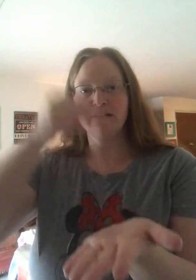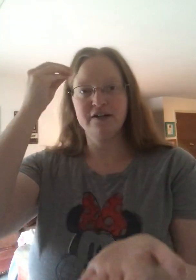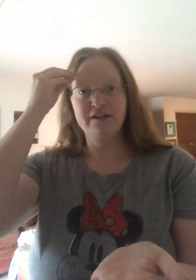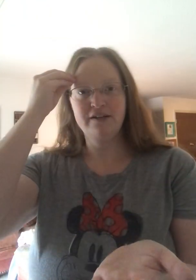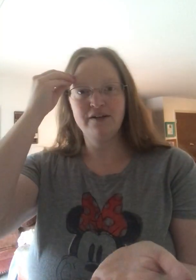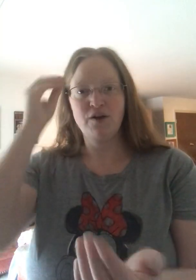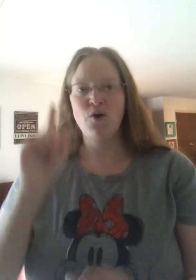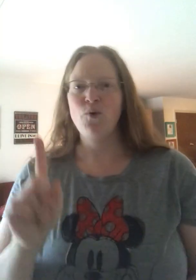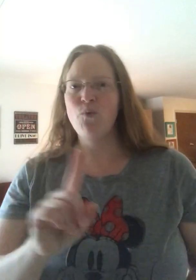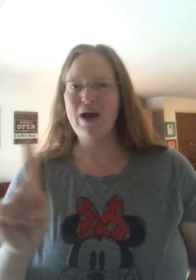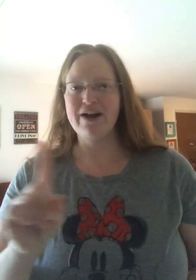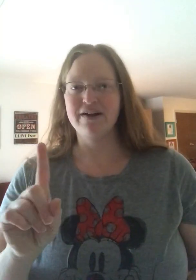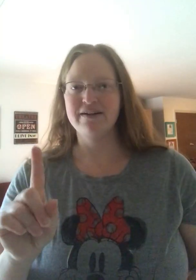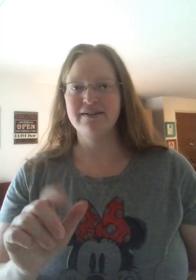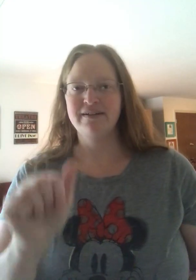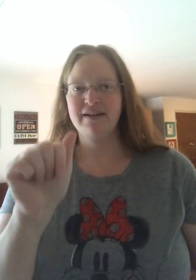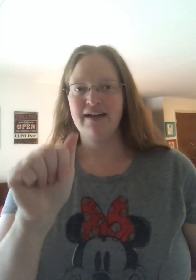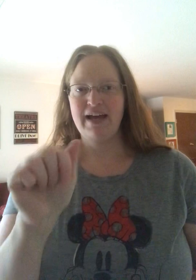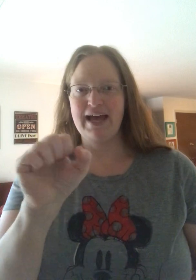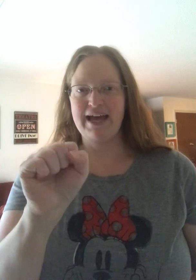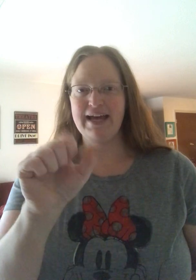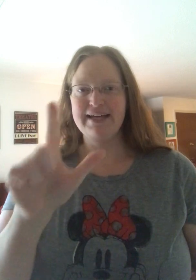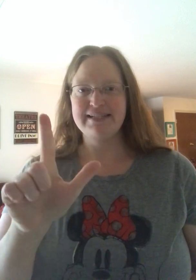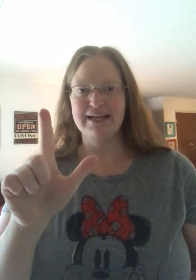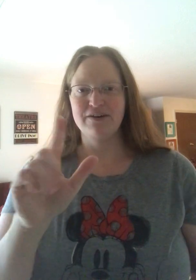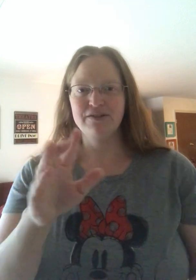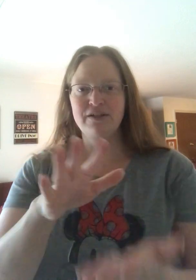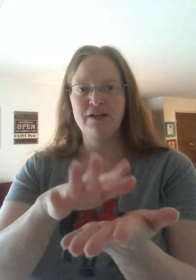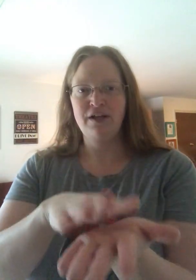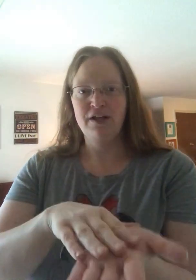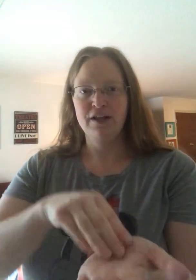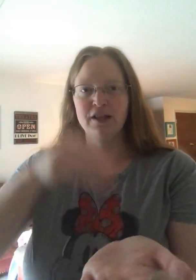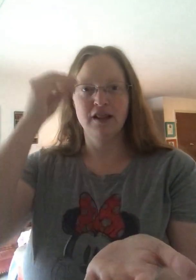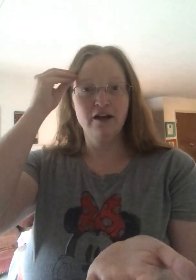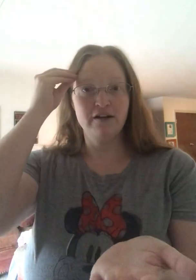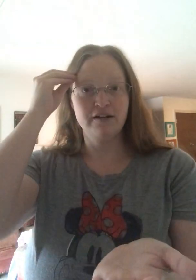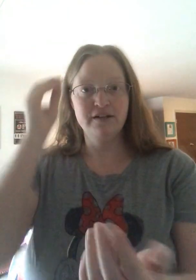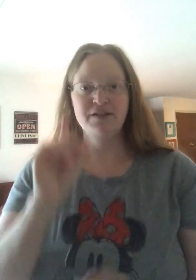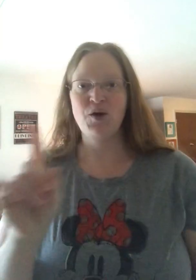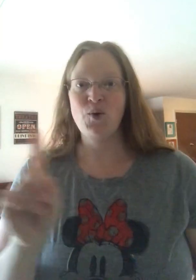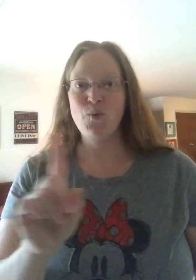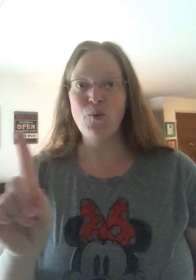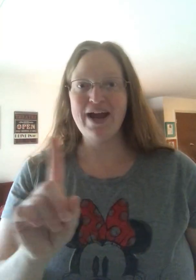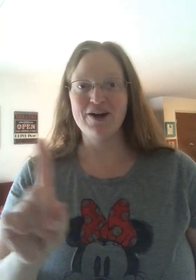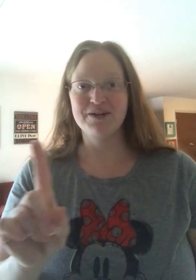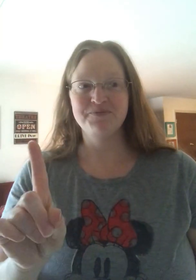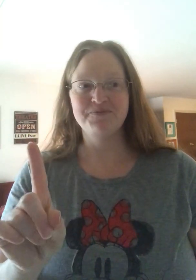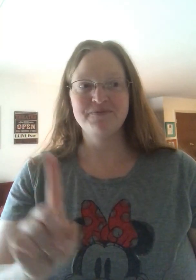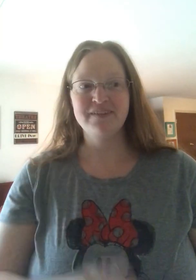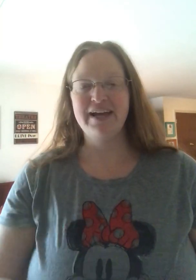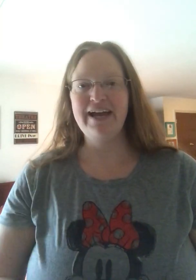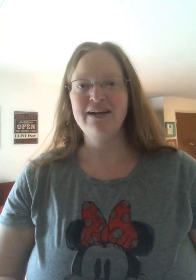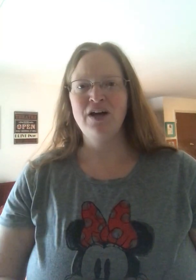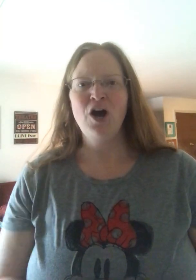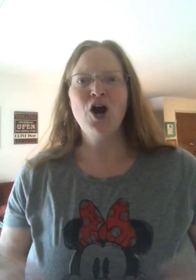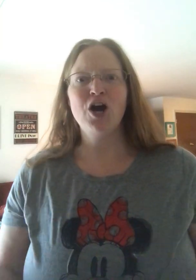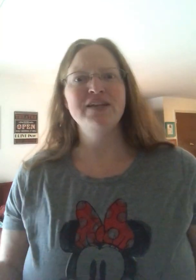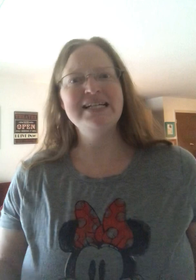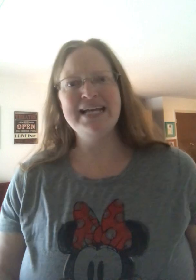learn, where. ASL, learn, where. Okay? Are they deaf